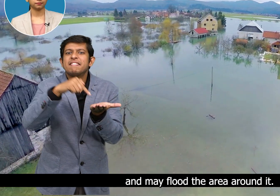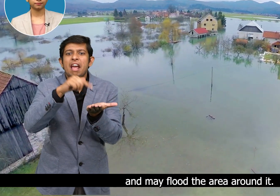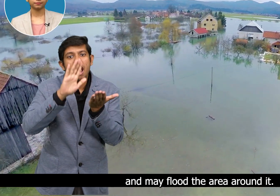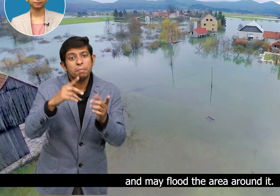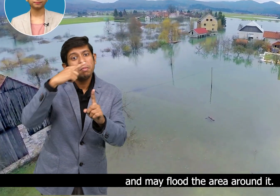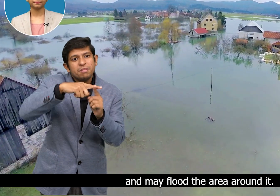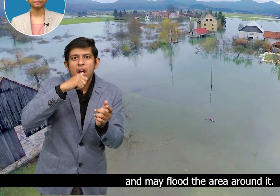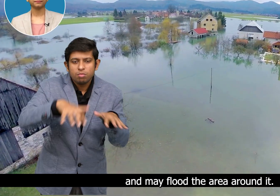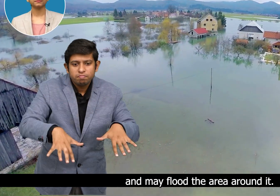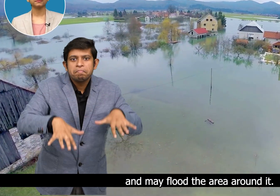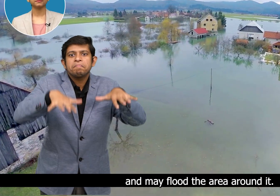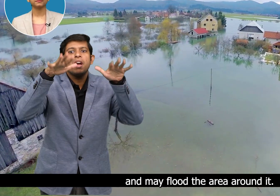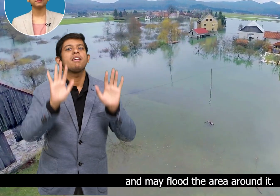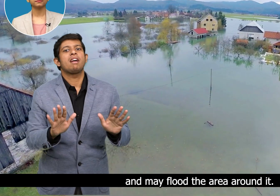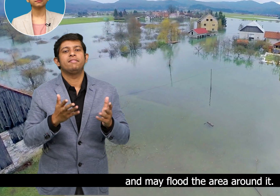it.